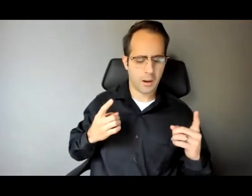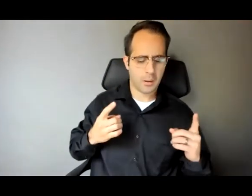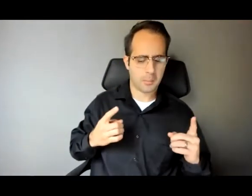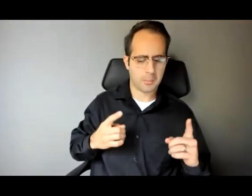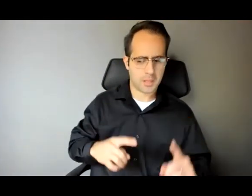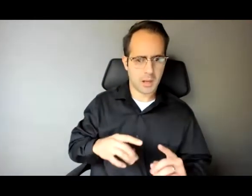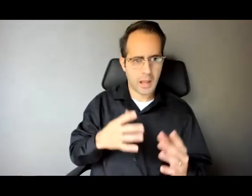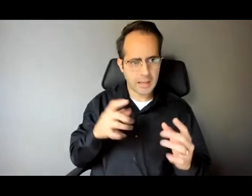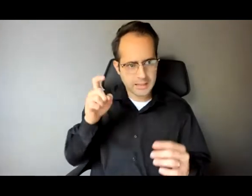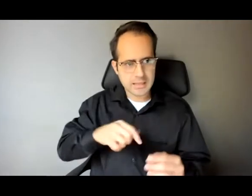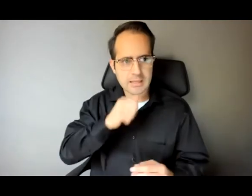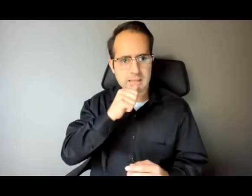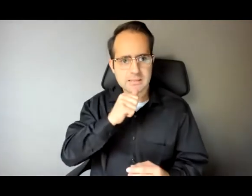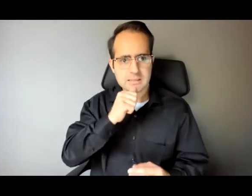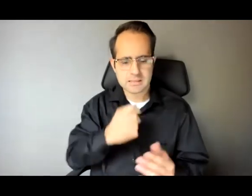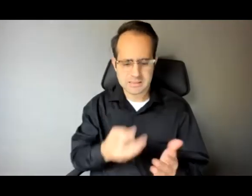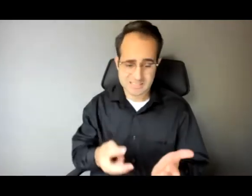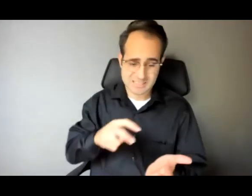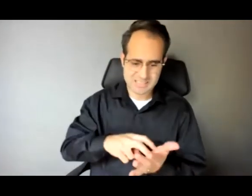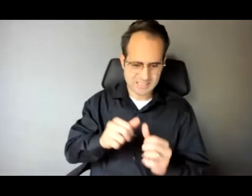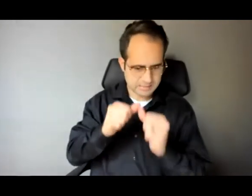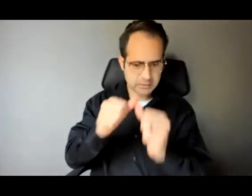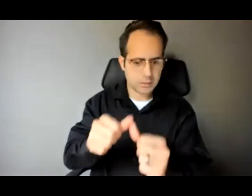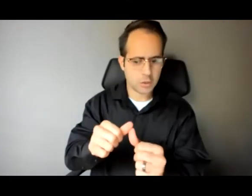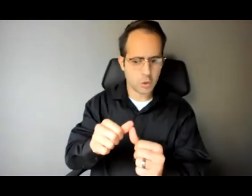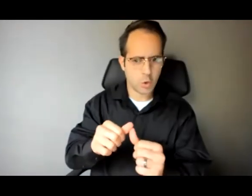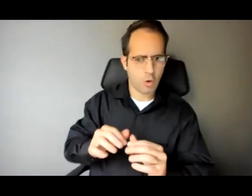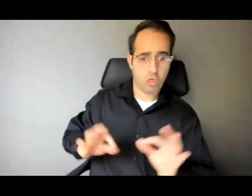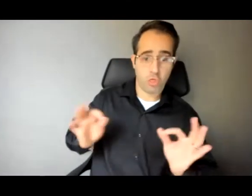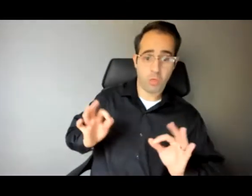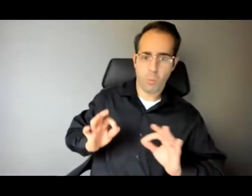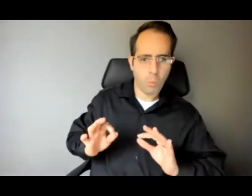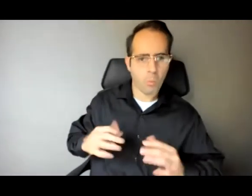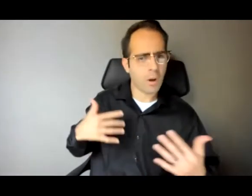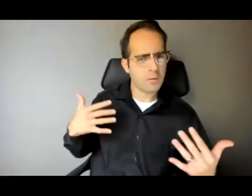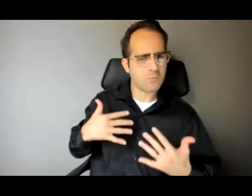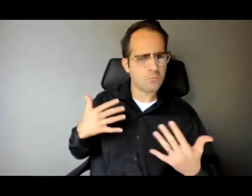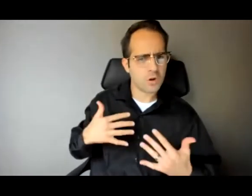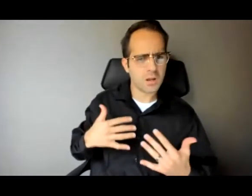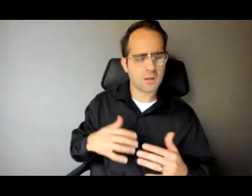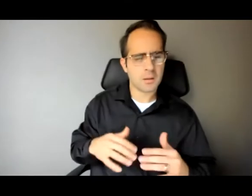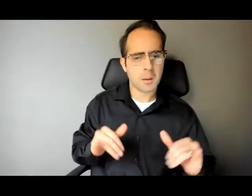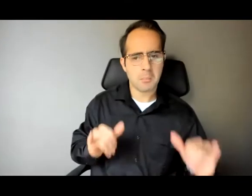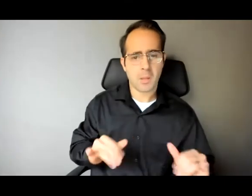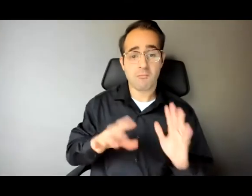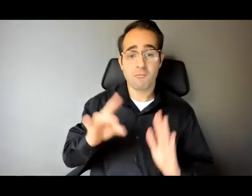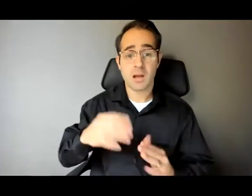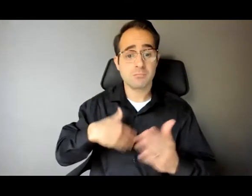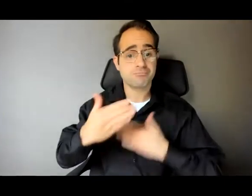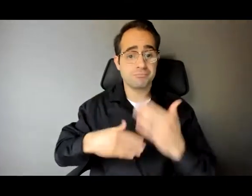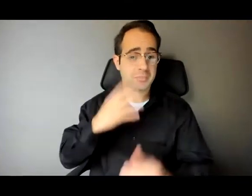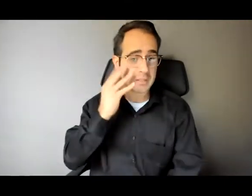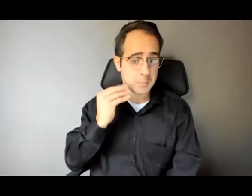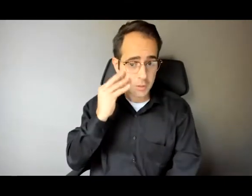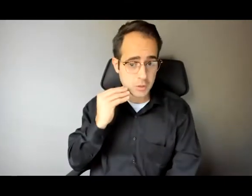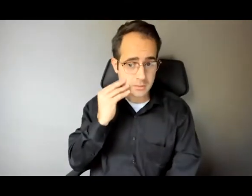resilience and the ability to get back on my feet I am fearful but what I find is that with experience I recognize that